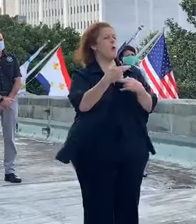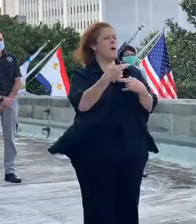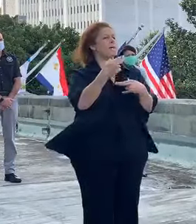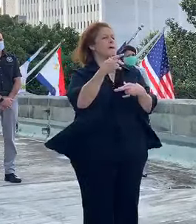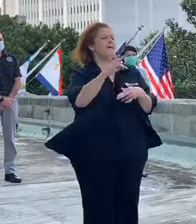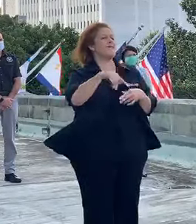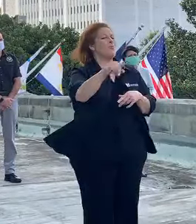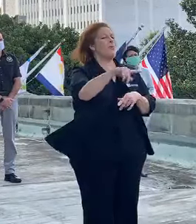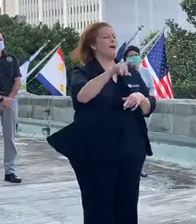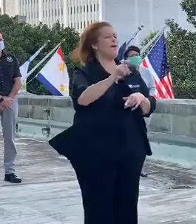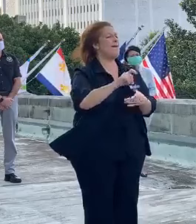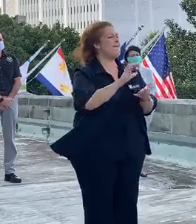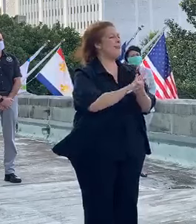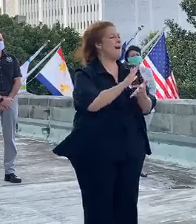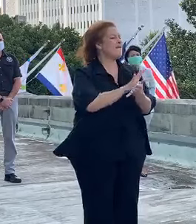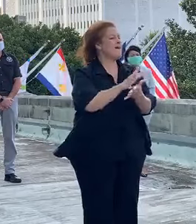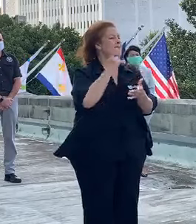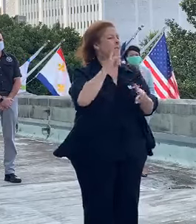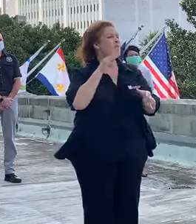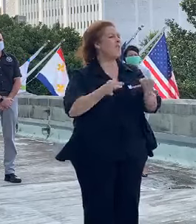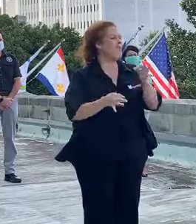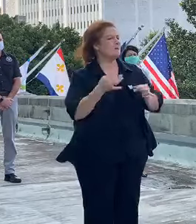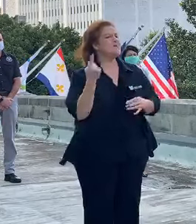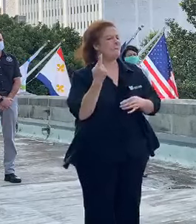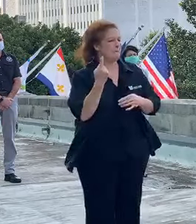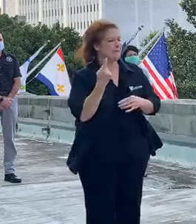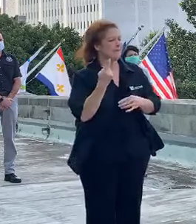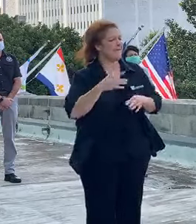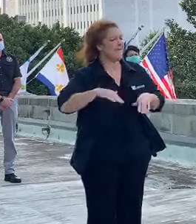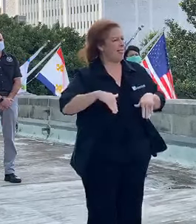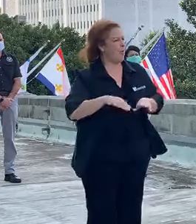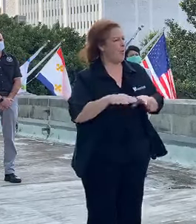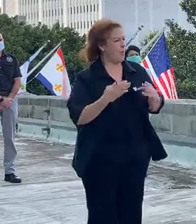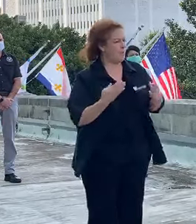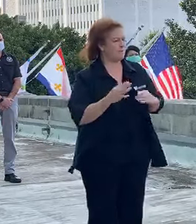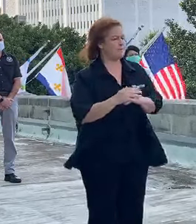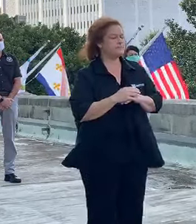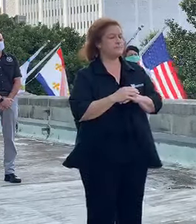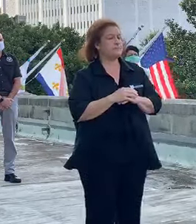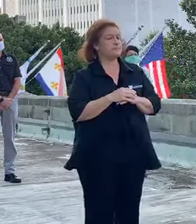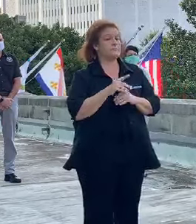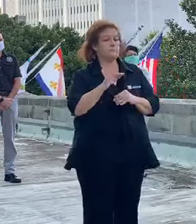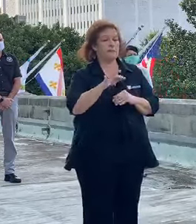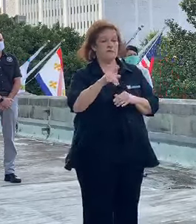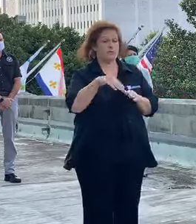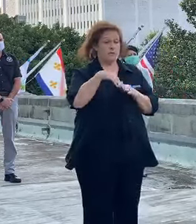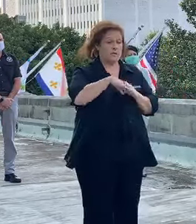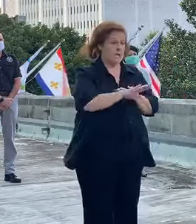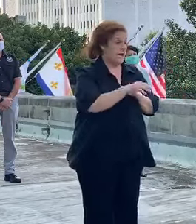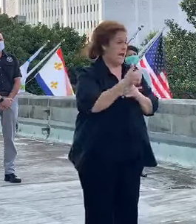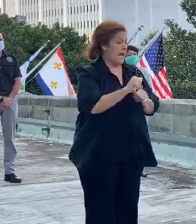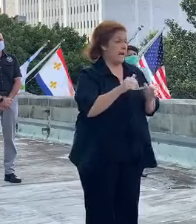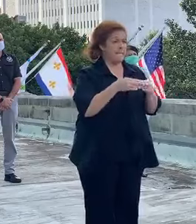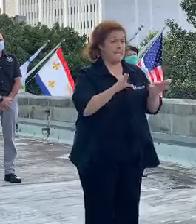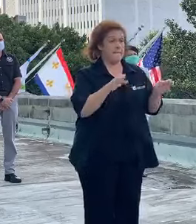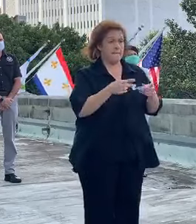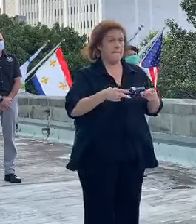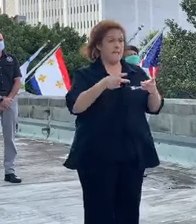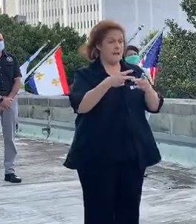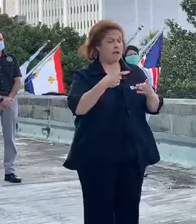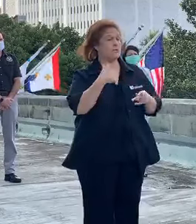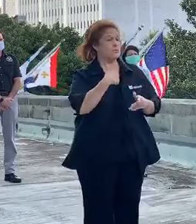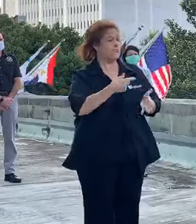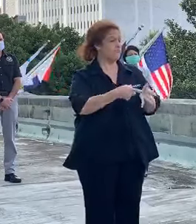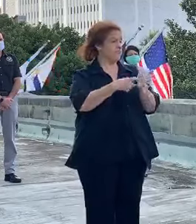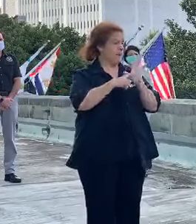needed to proceed with your legal proceedings. However, entering any of our public facilities we are